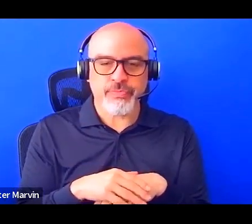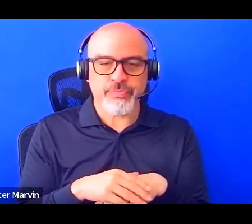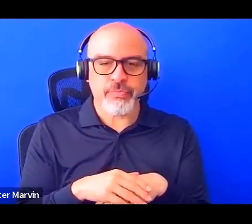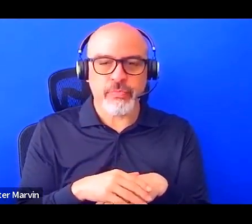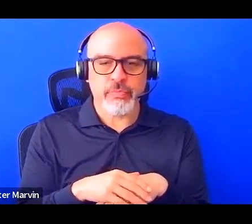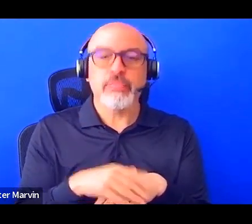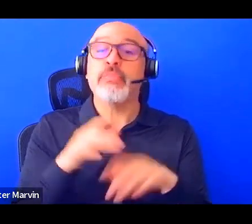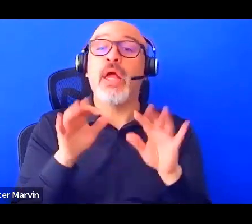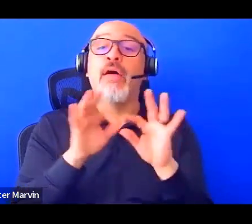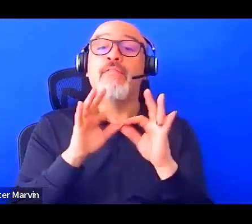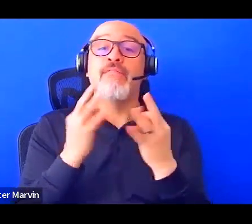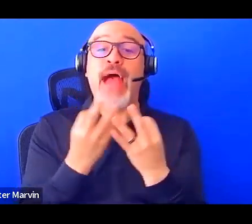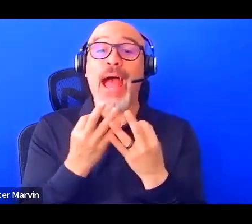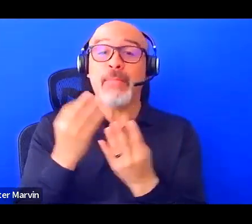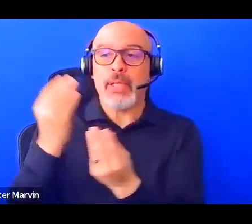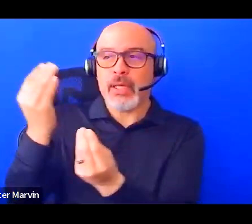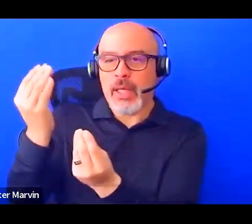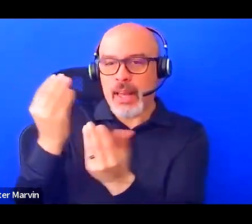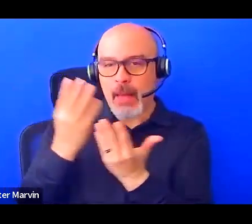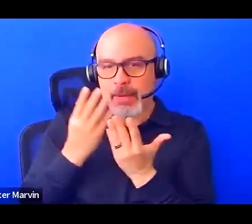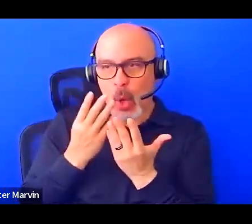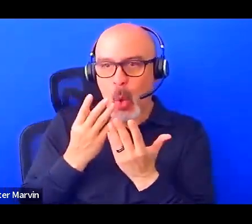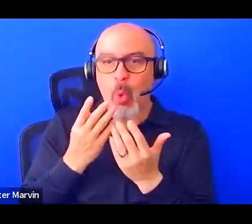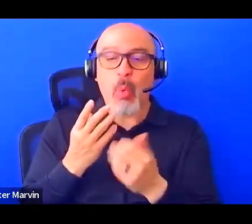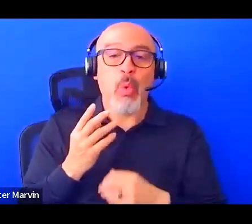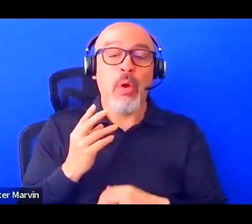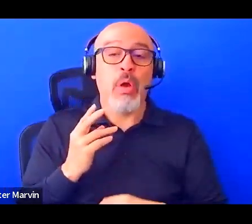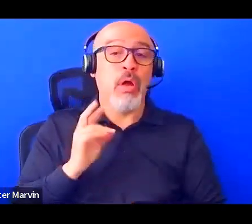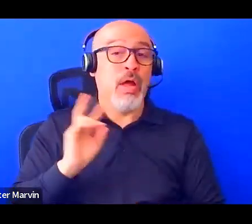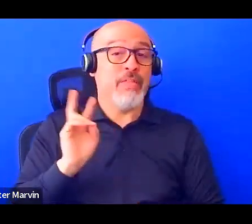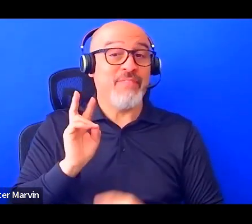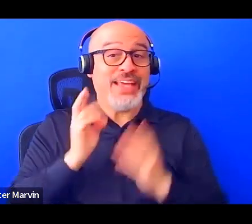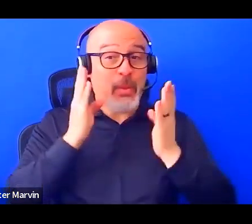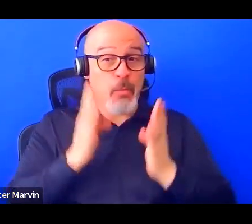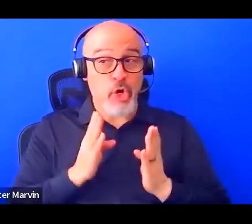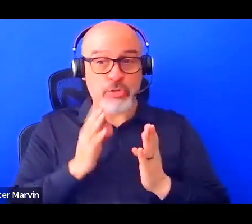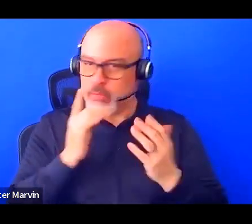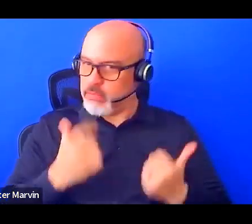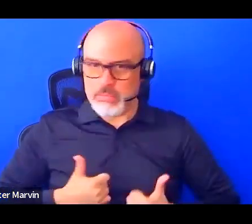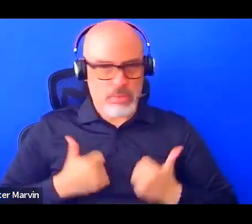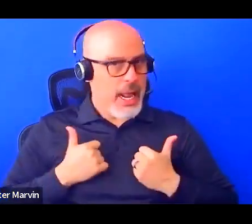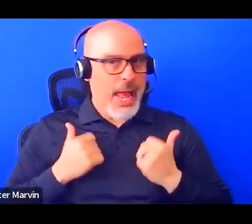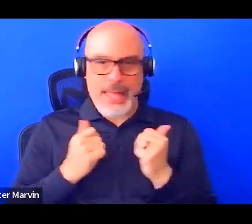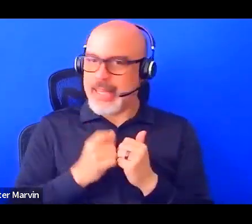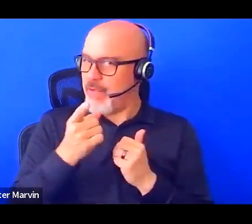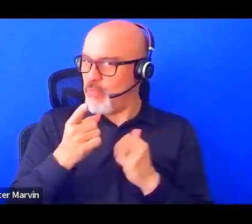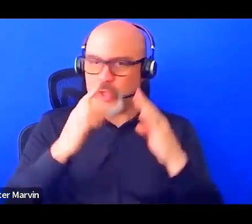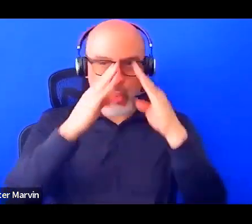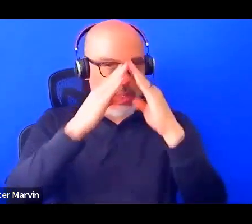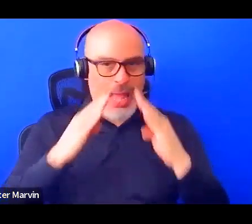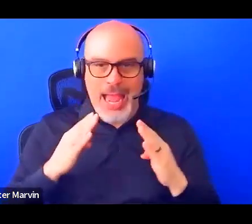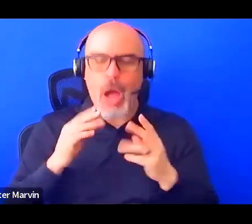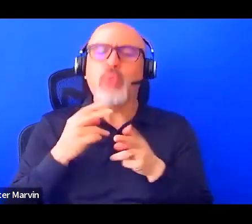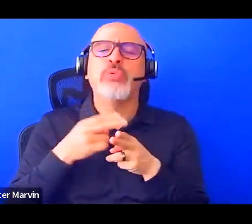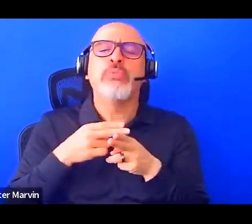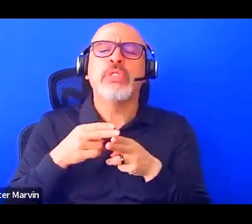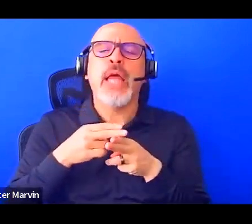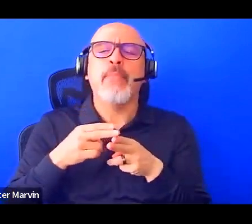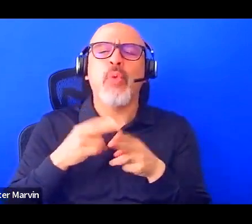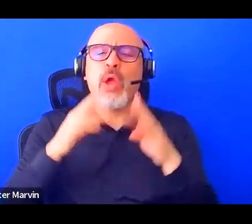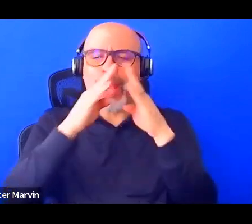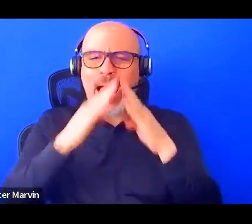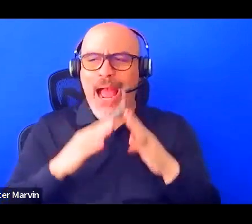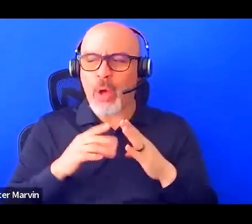Your family has told us this morning that the alleged victim does not live in that residence, that she was just staying there temporarily, and she has since